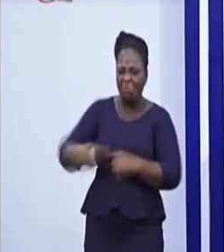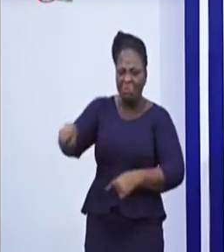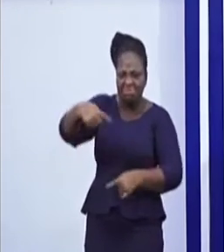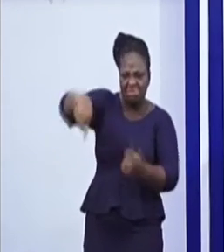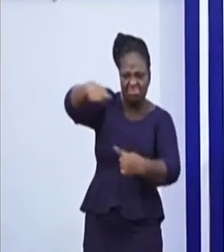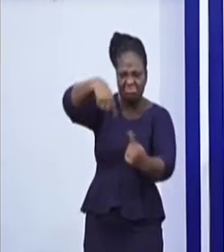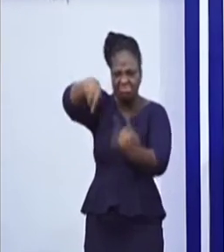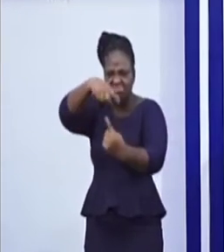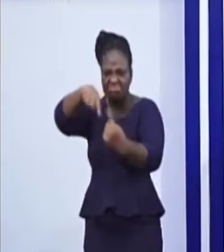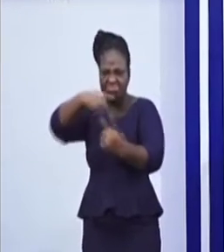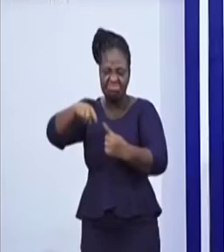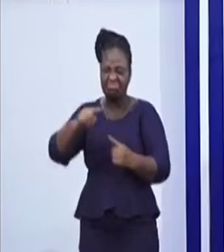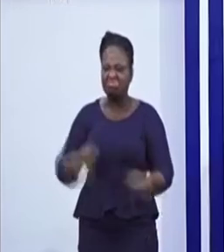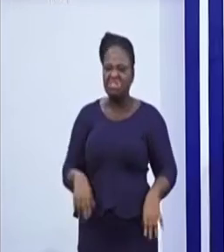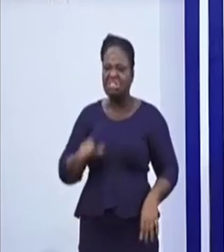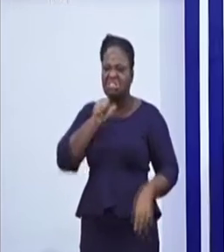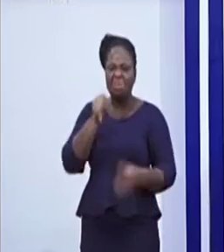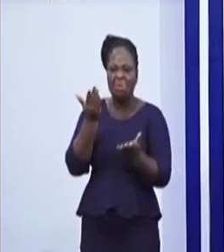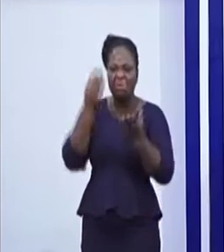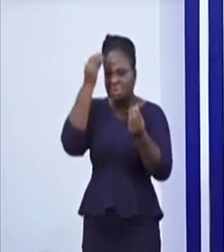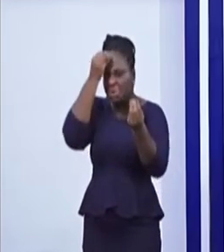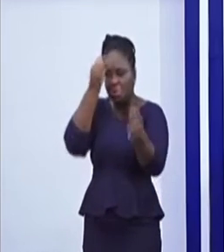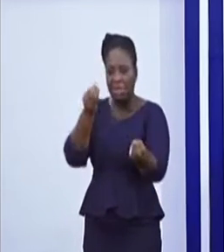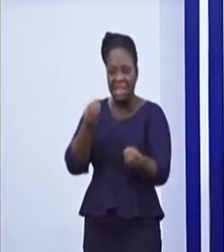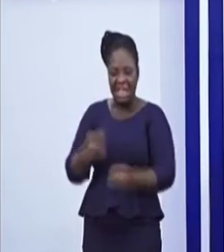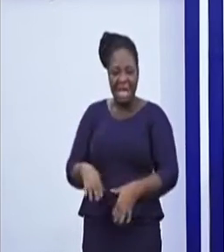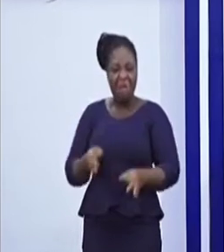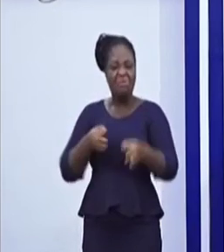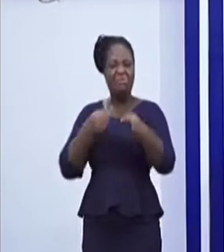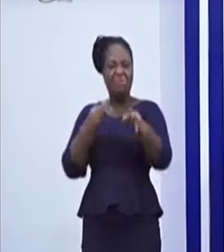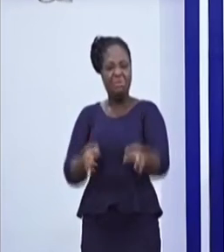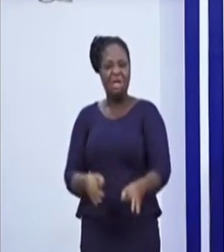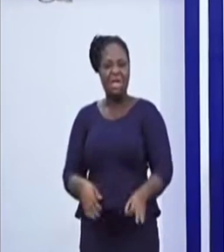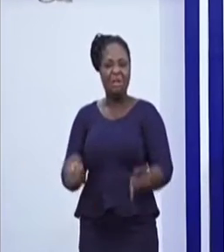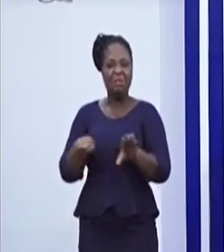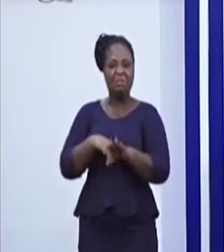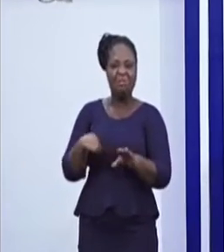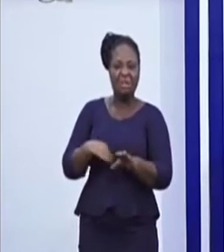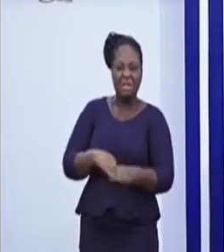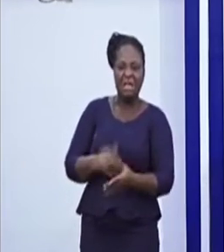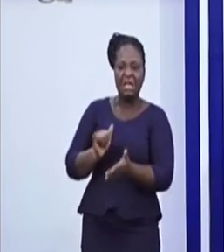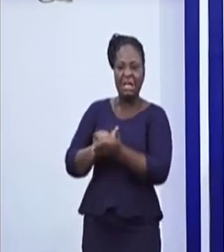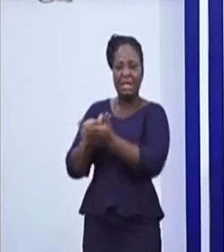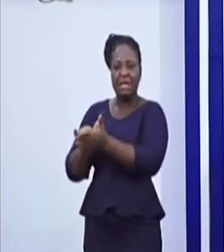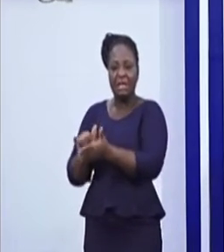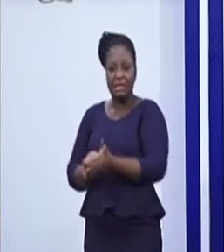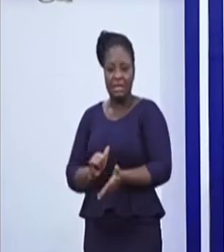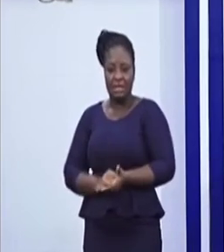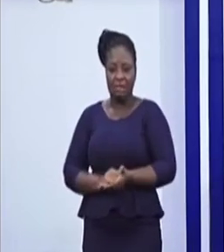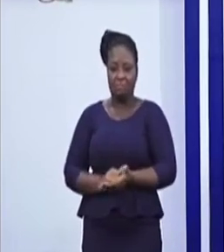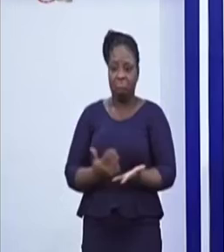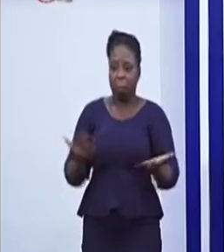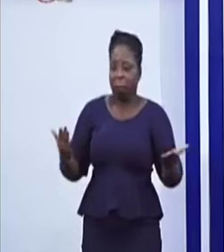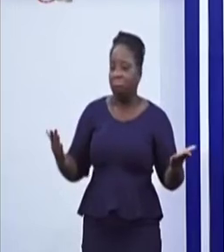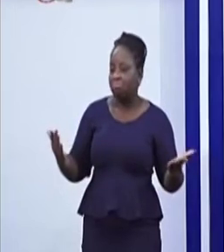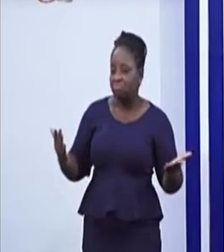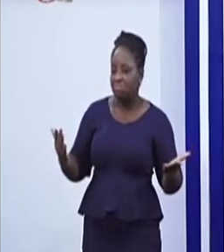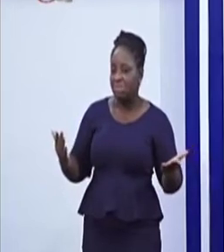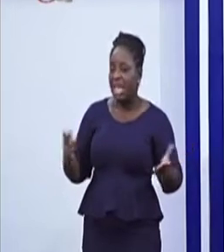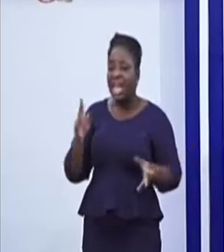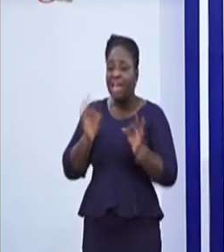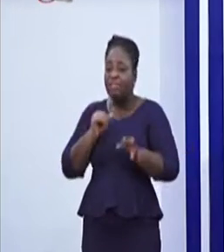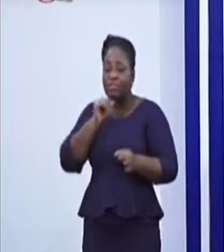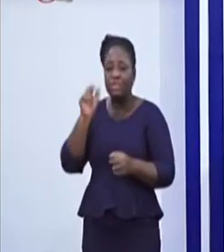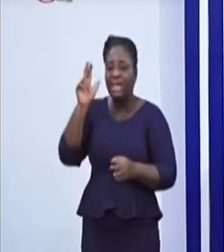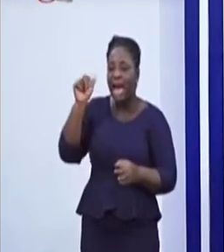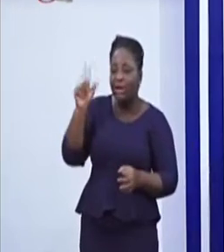say mo nye yie mo nye parties eye de em say se woni nkran ne kuma say awutumi ye nipa no 25 ayefro ne